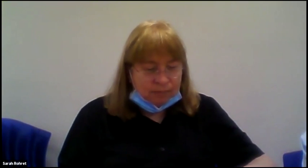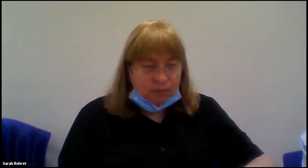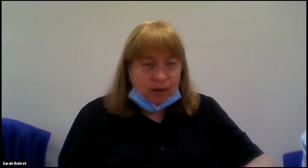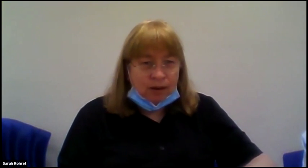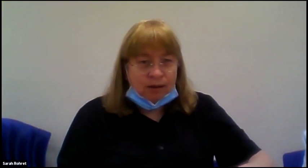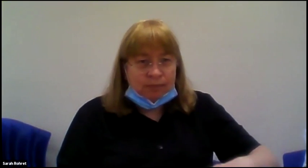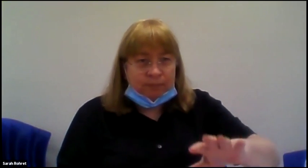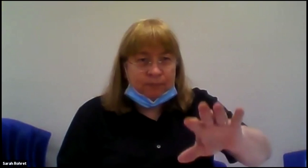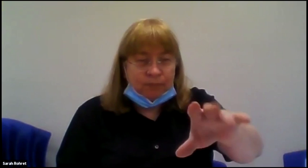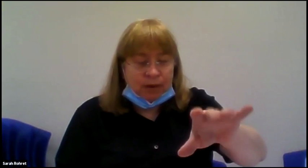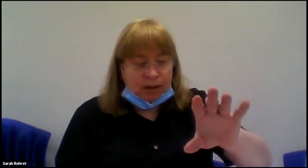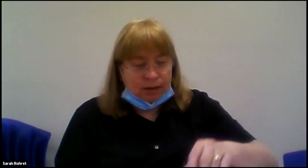the